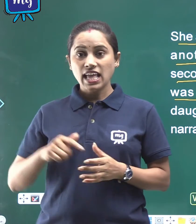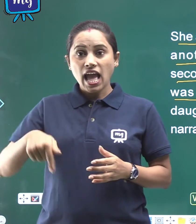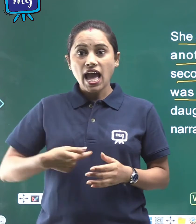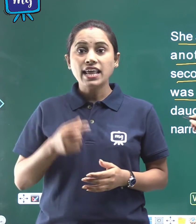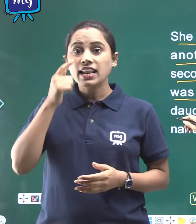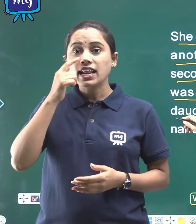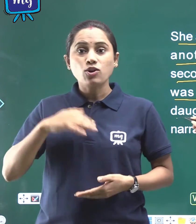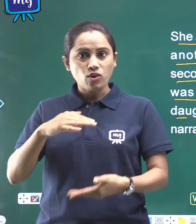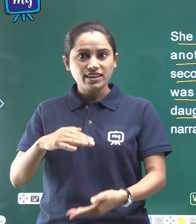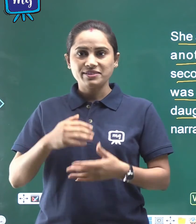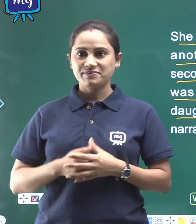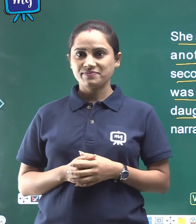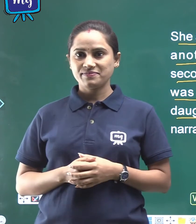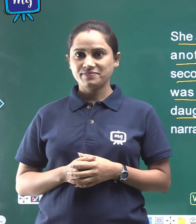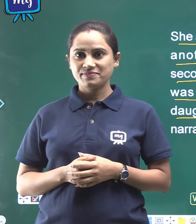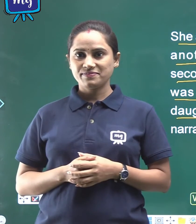daughter